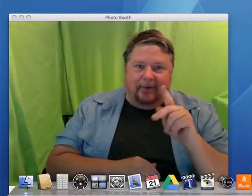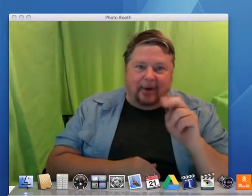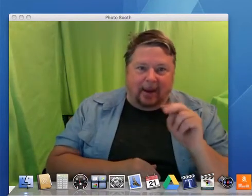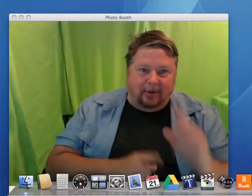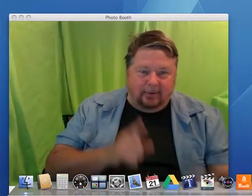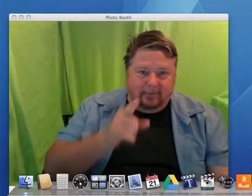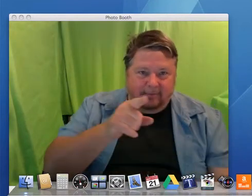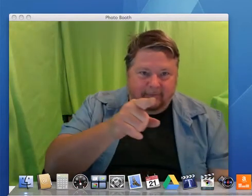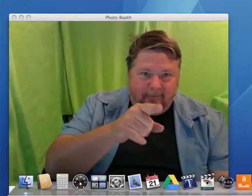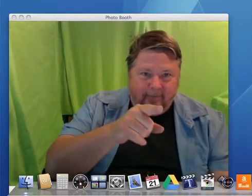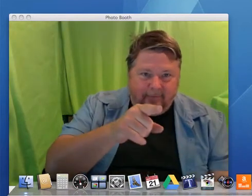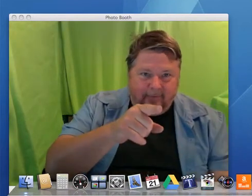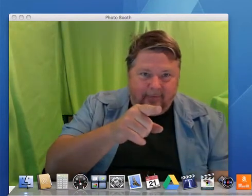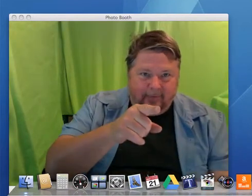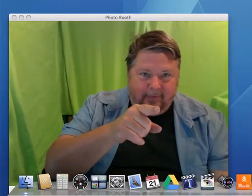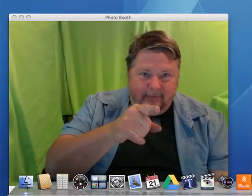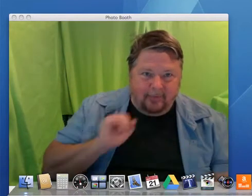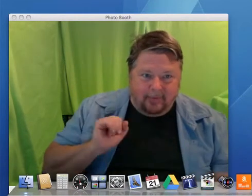Amos Kendall